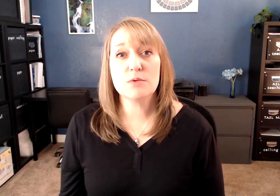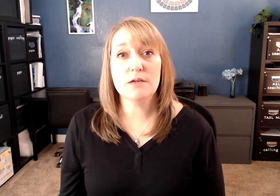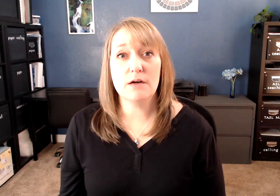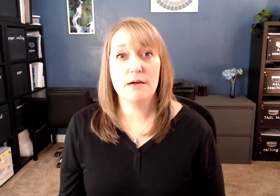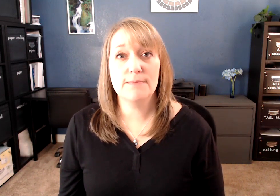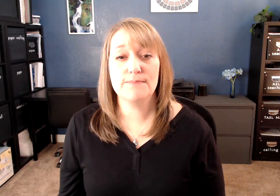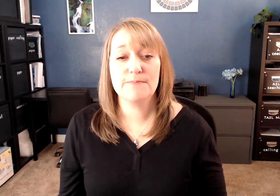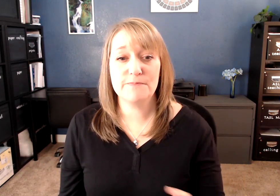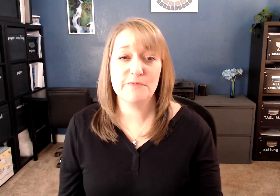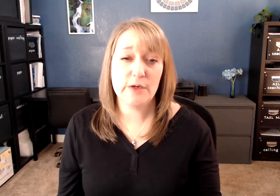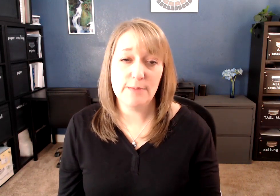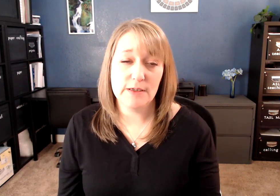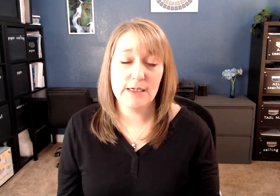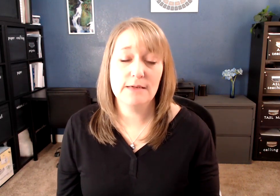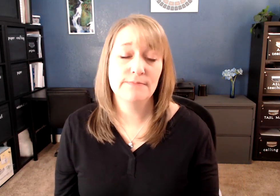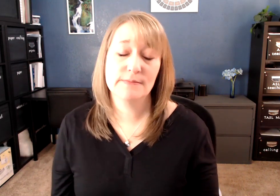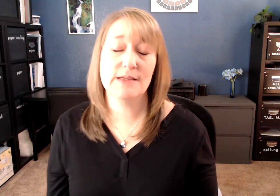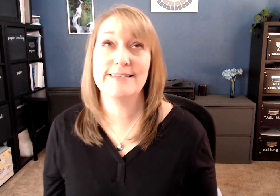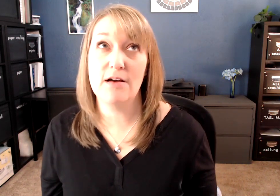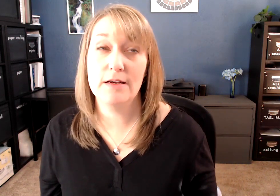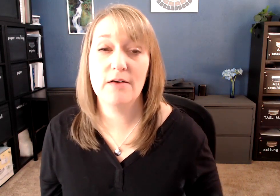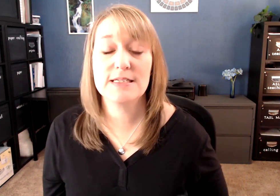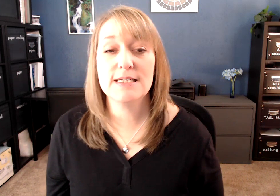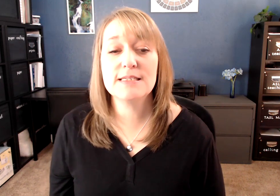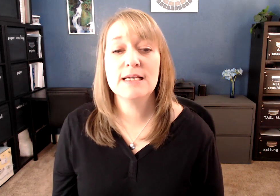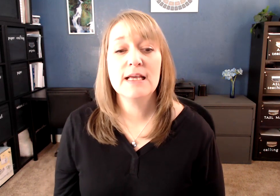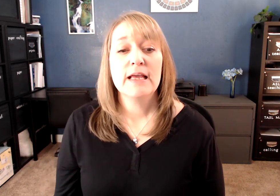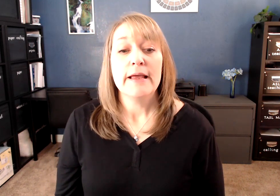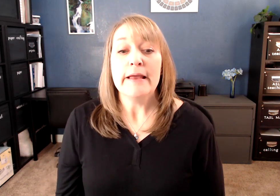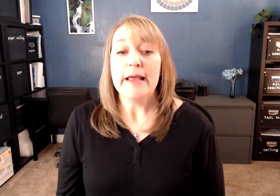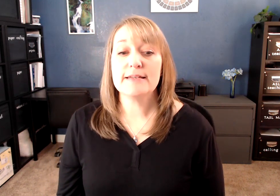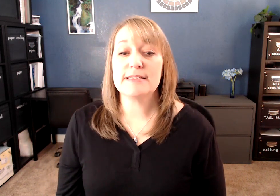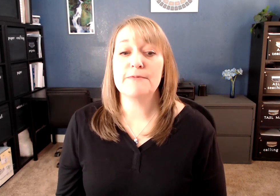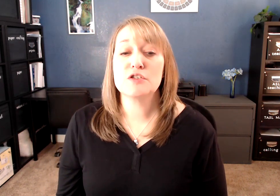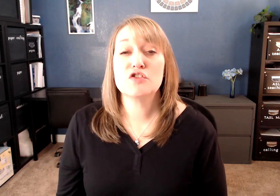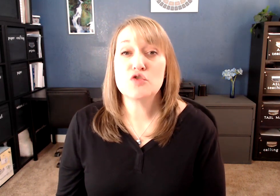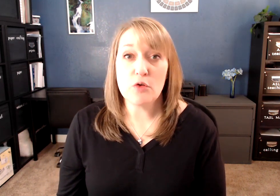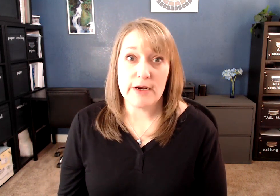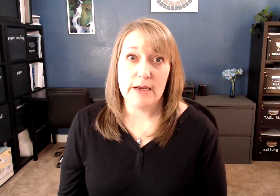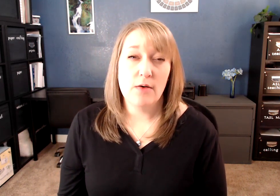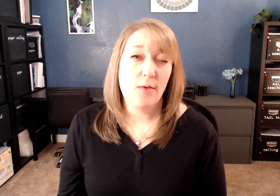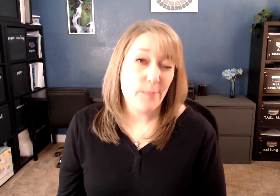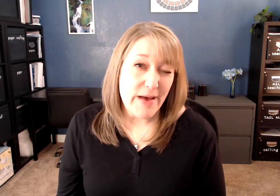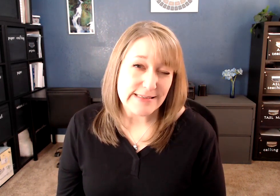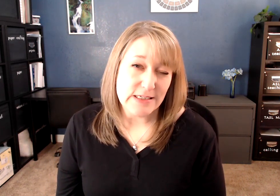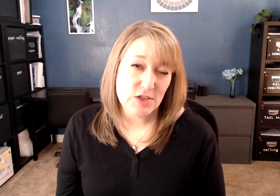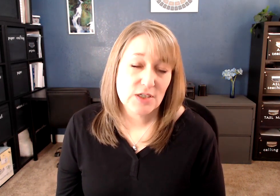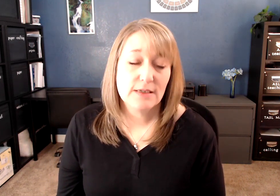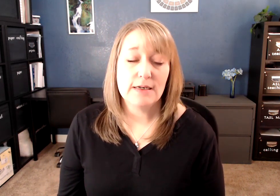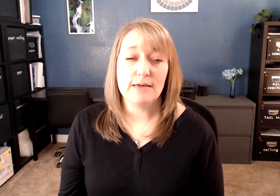one on vocabulary, the last sign on this list is the sign for story or message.